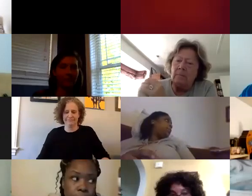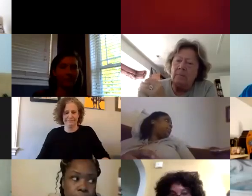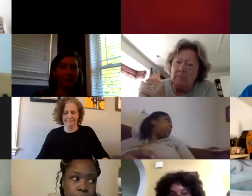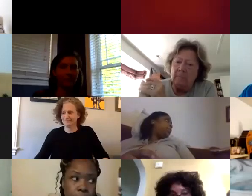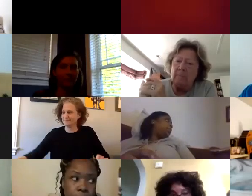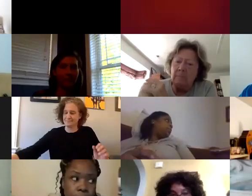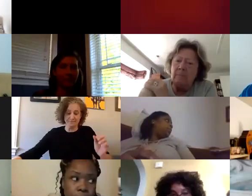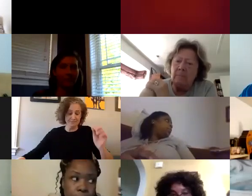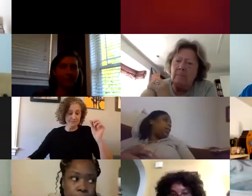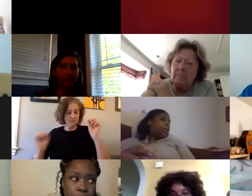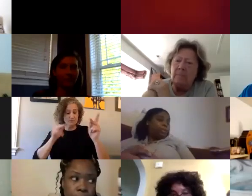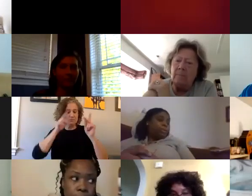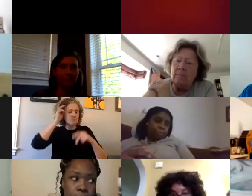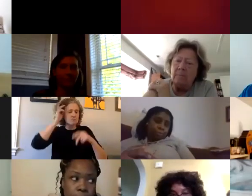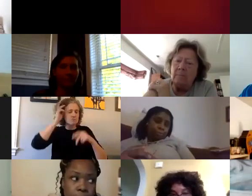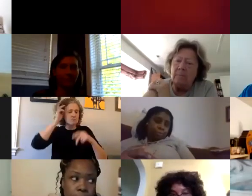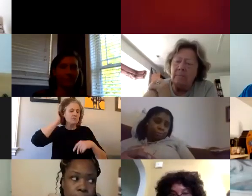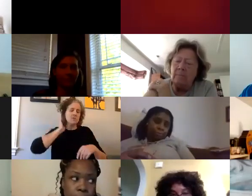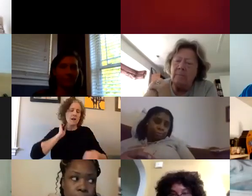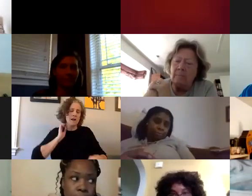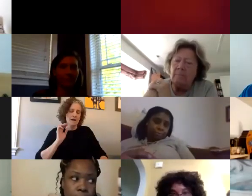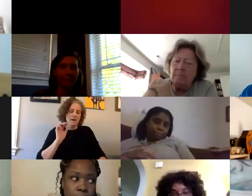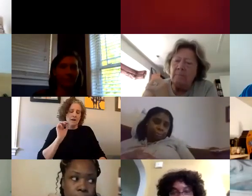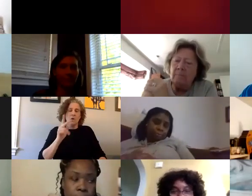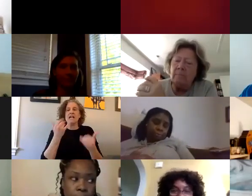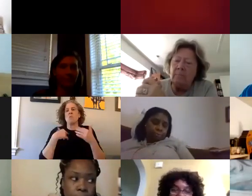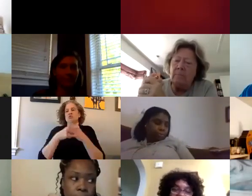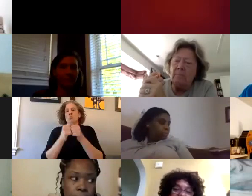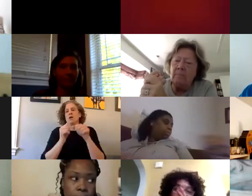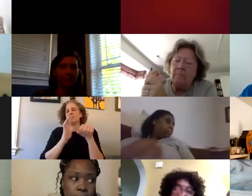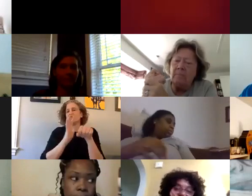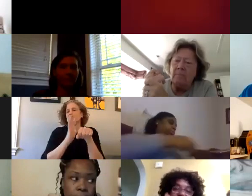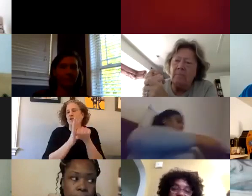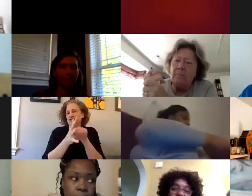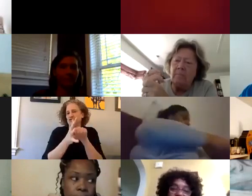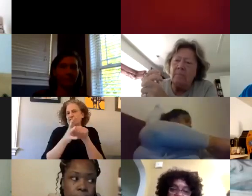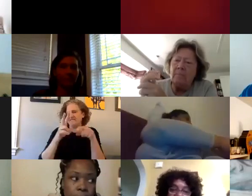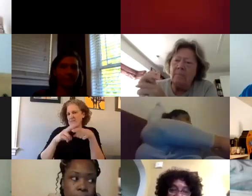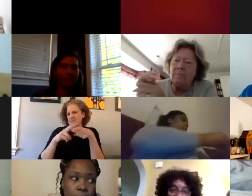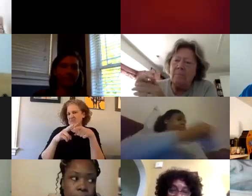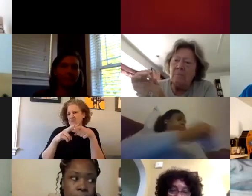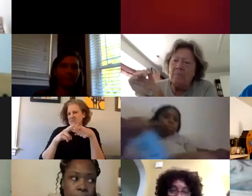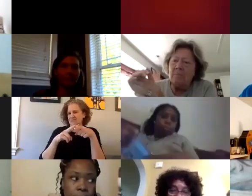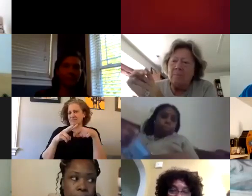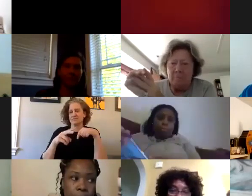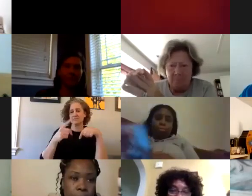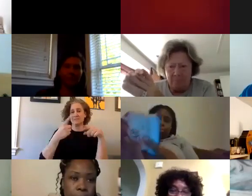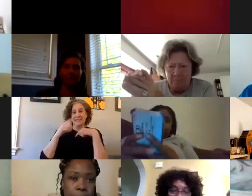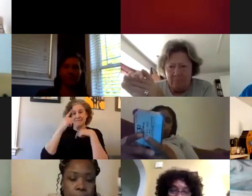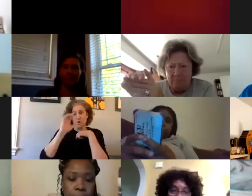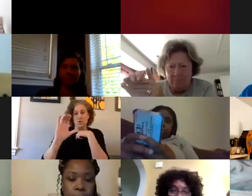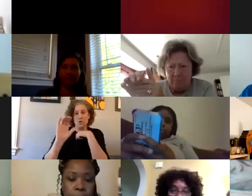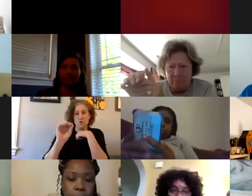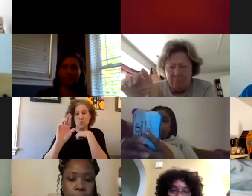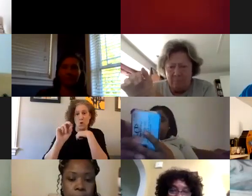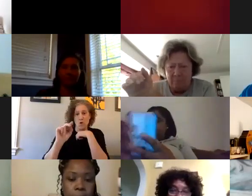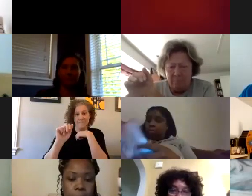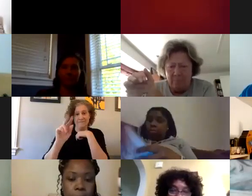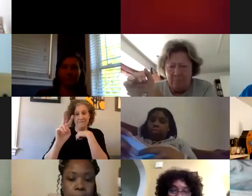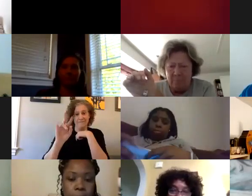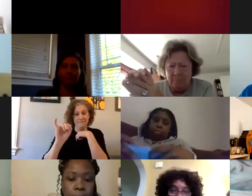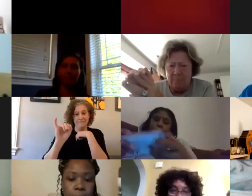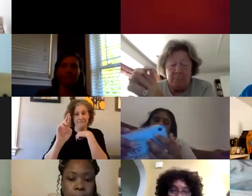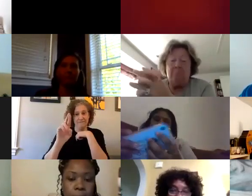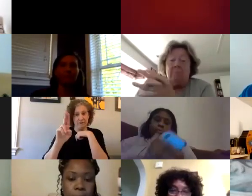hopefully apply to all of you. Hopefully it won't be too weird. Okay. So let's start with some coronavirus